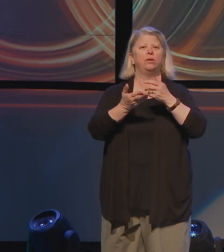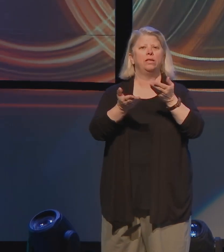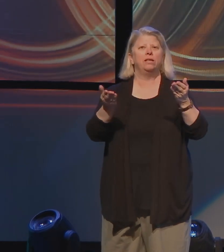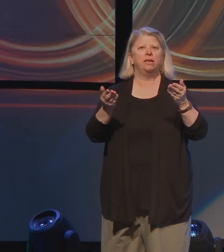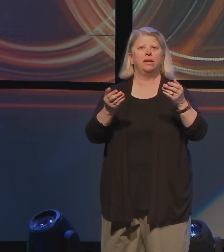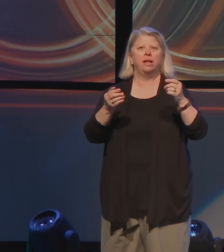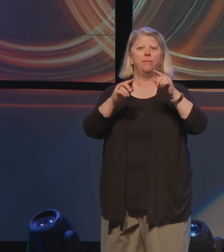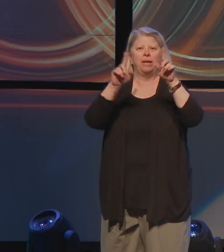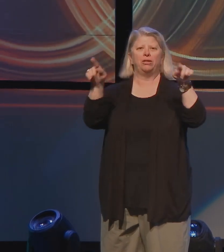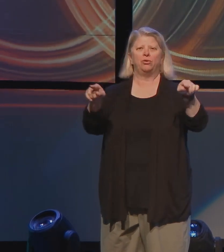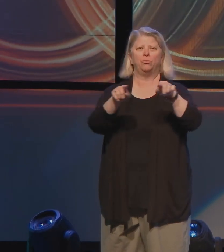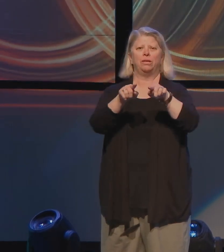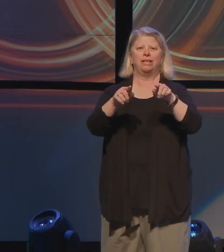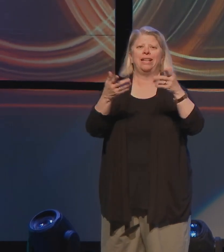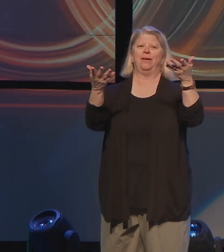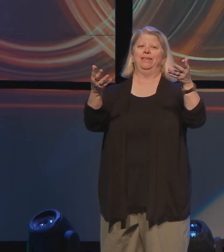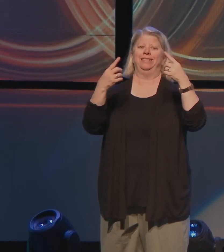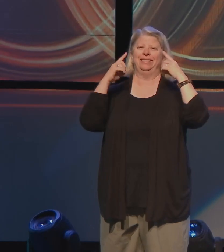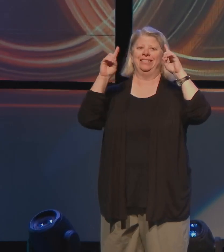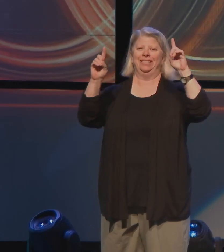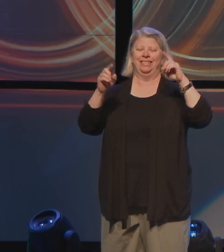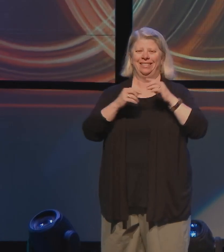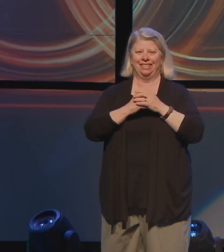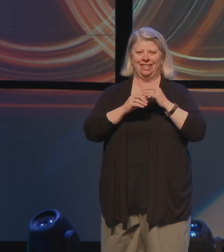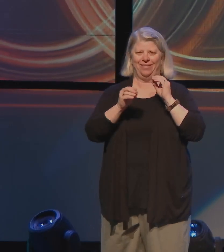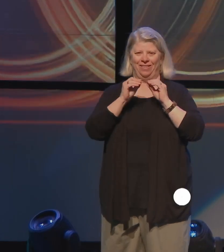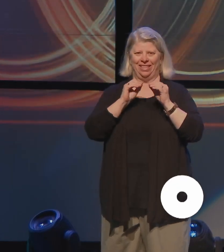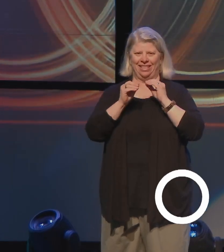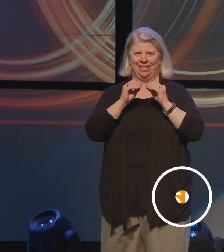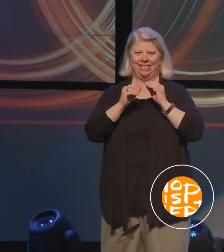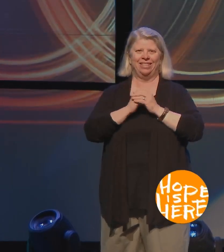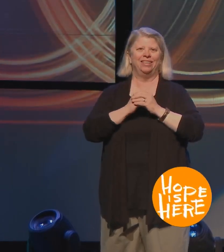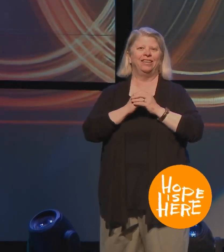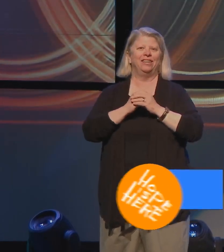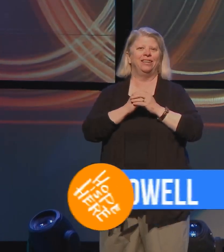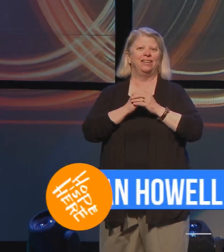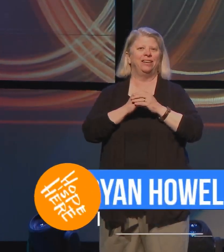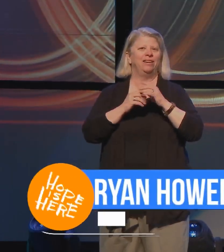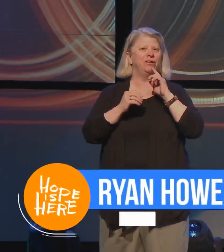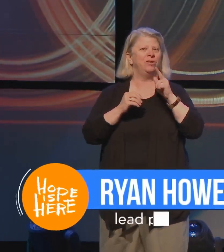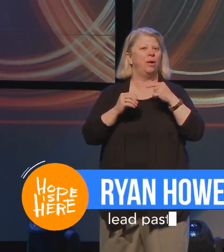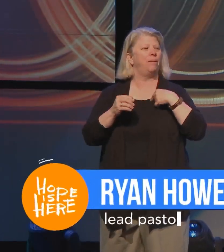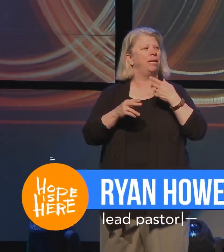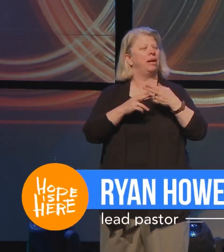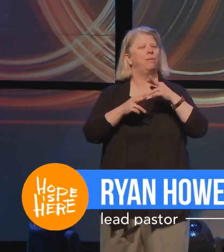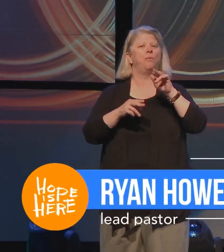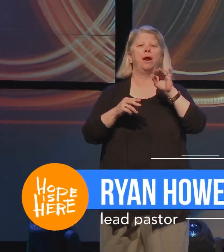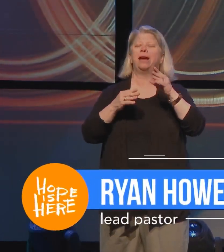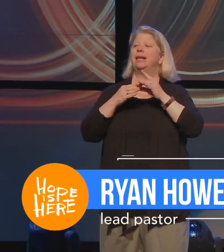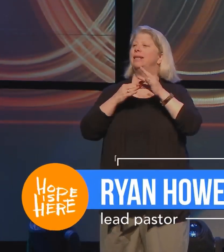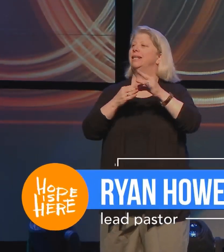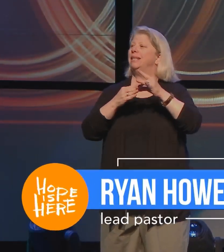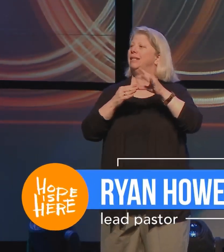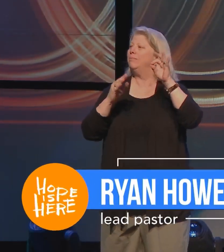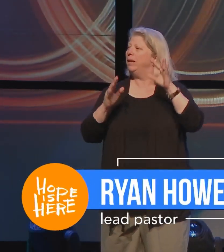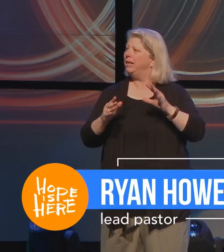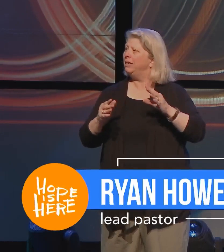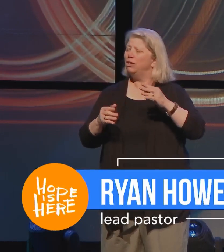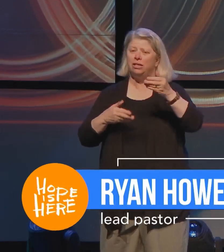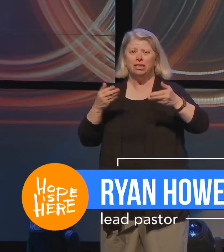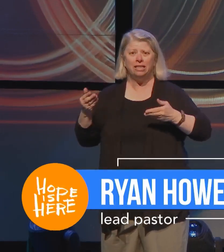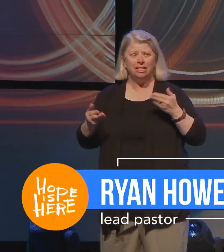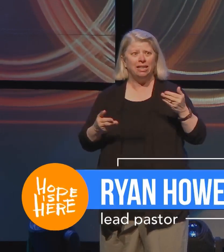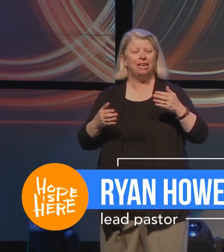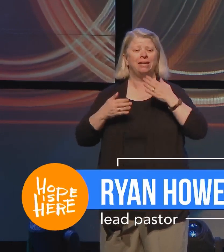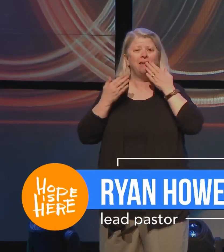back screen seems to be, there it goes. They got it fixed. We're having some issues there. But my name is Ryan, the lead pastor. If you are a guest, thank you so much for being here. If